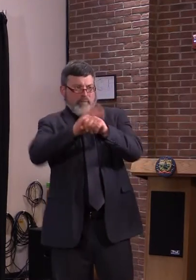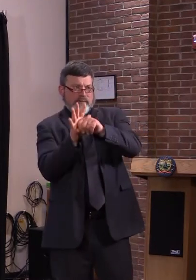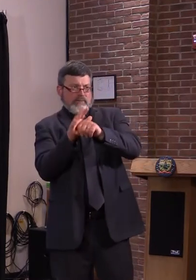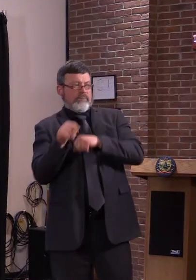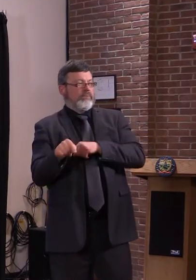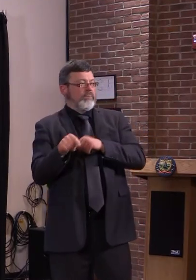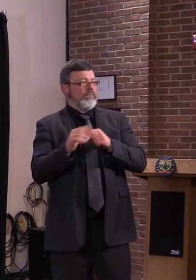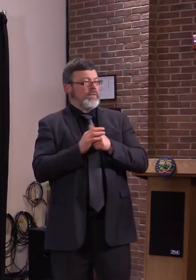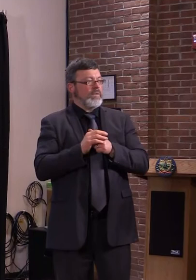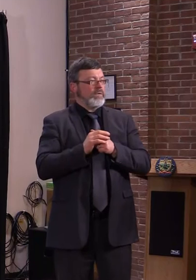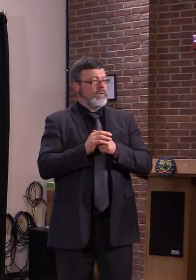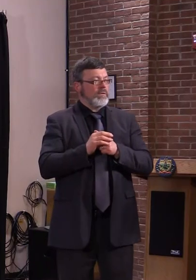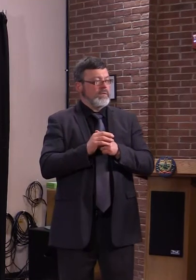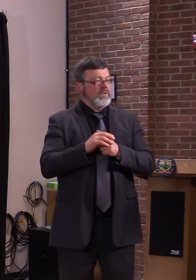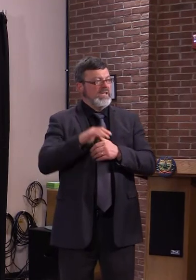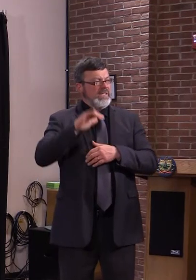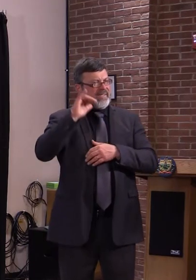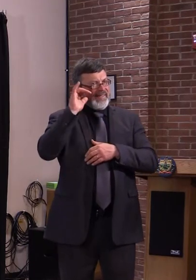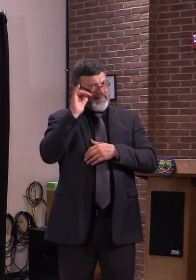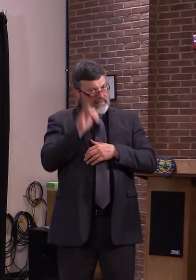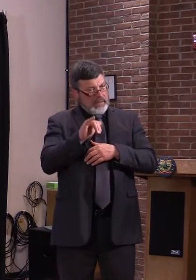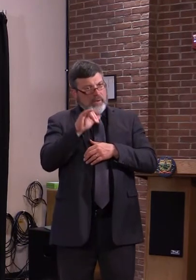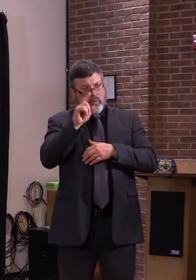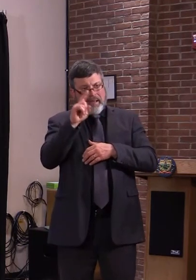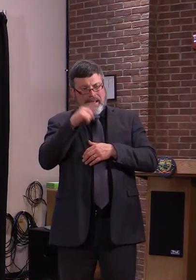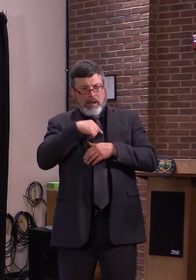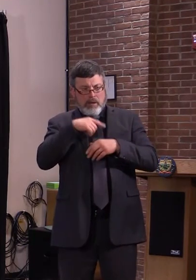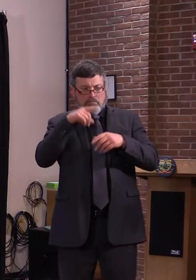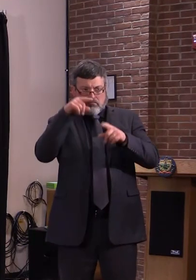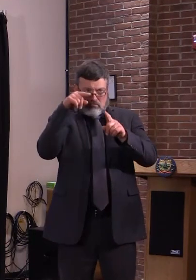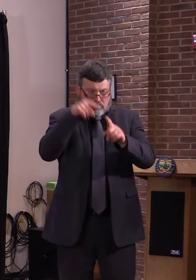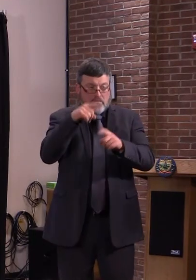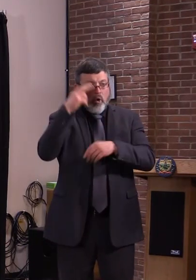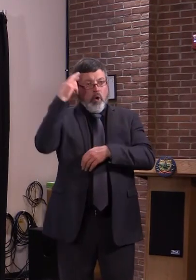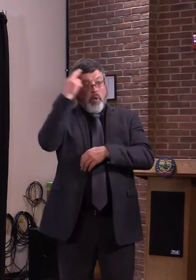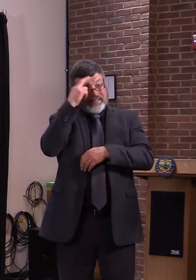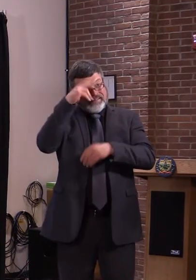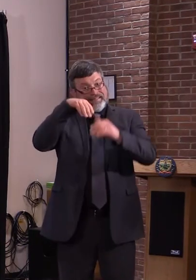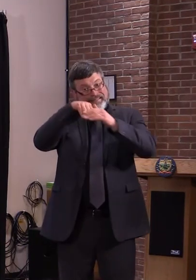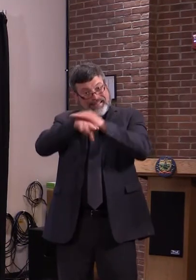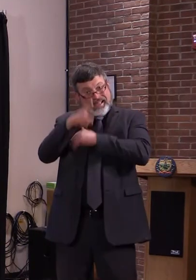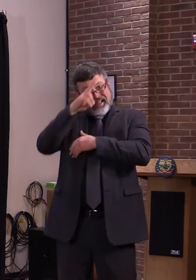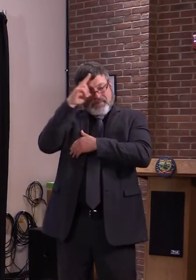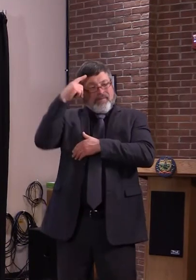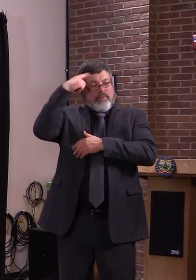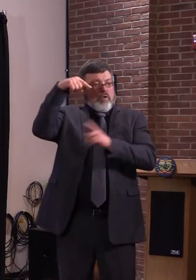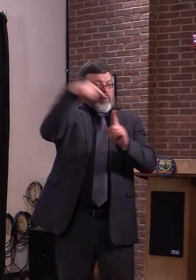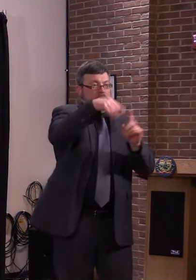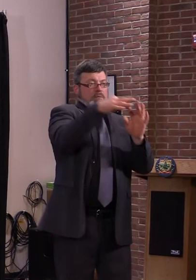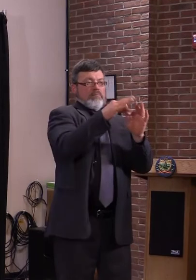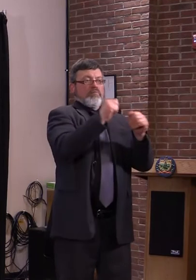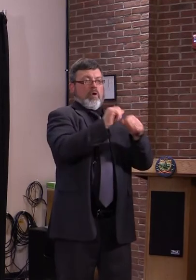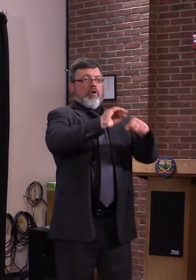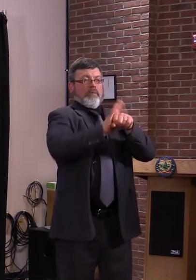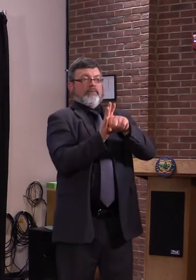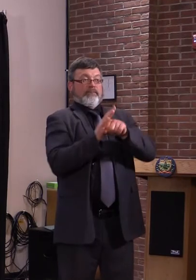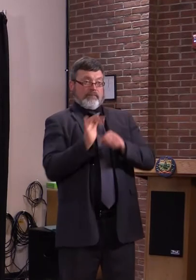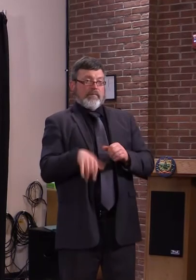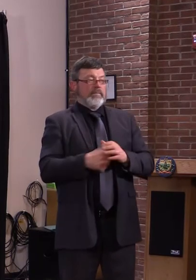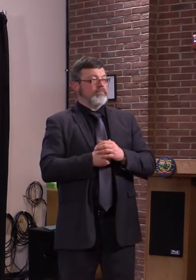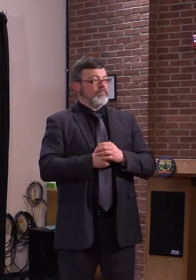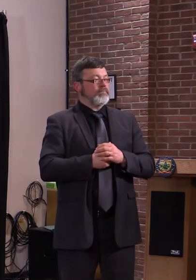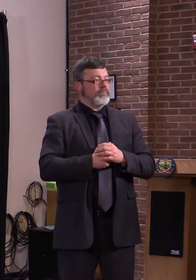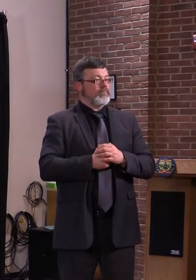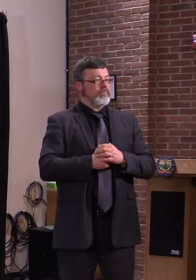test positive for COVID. And the most recent number came out today, and that was about 63% having